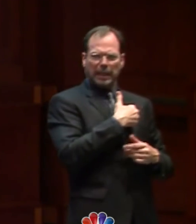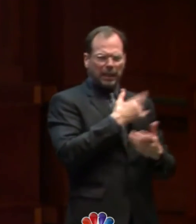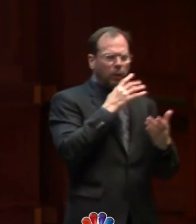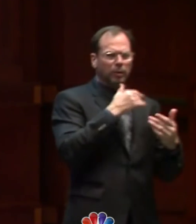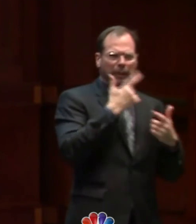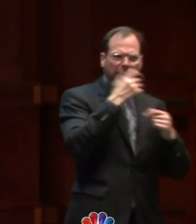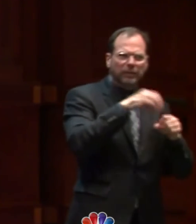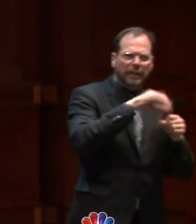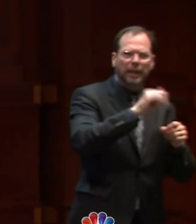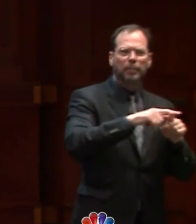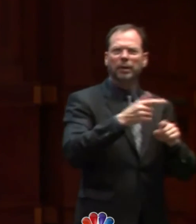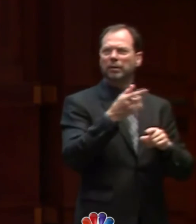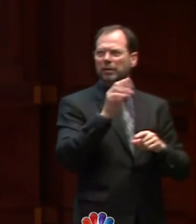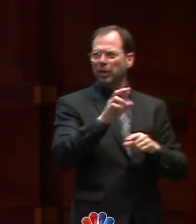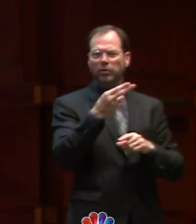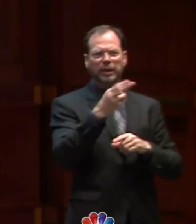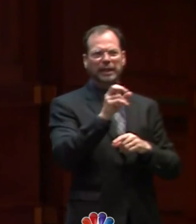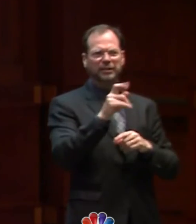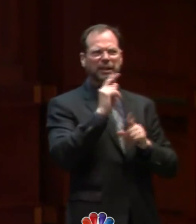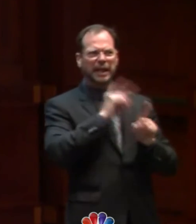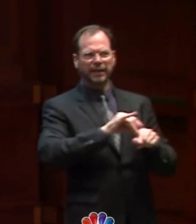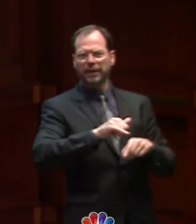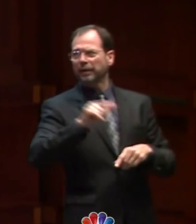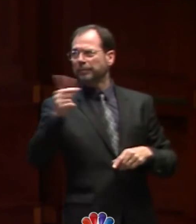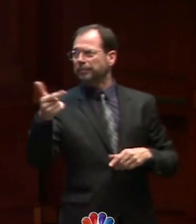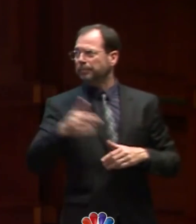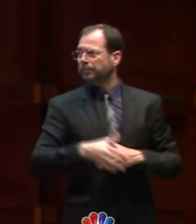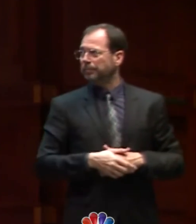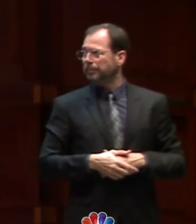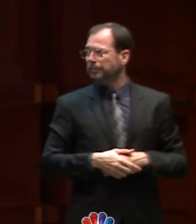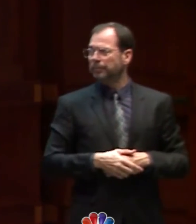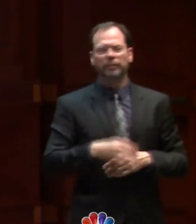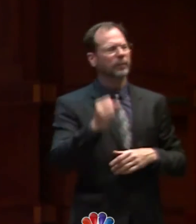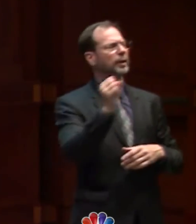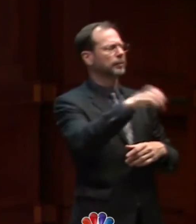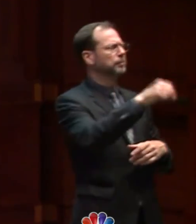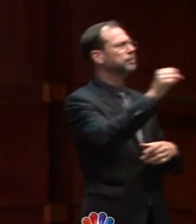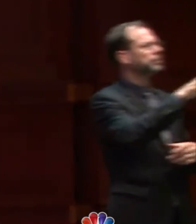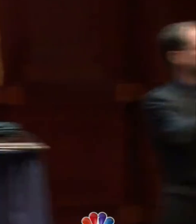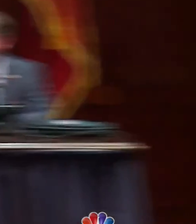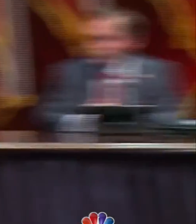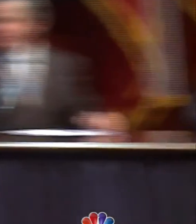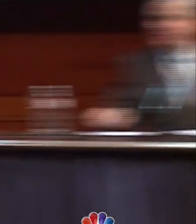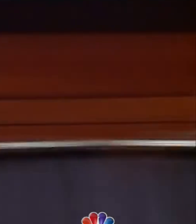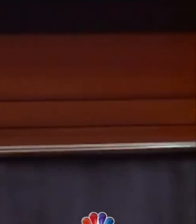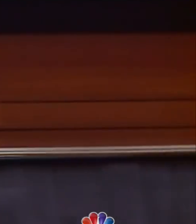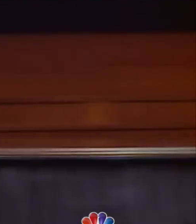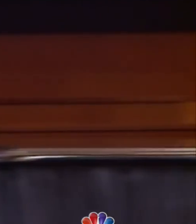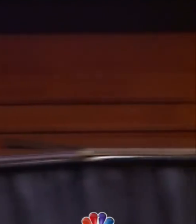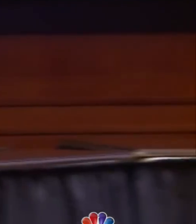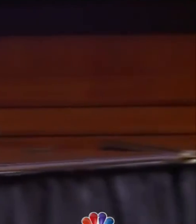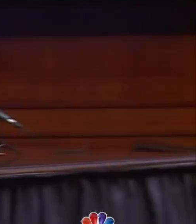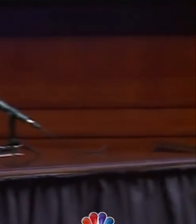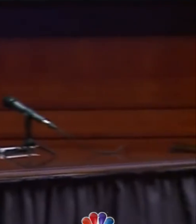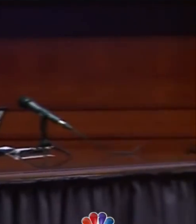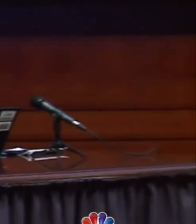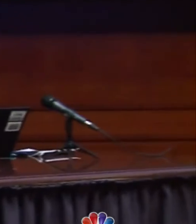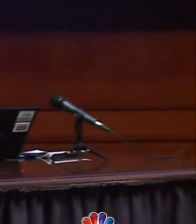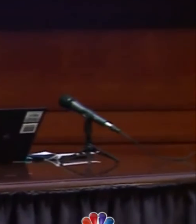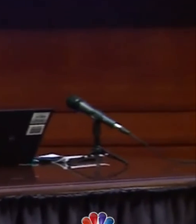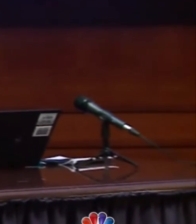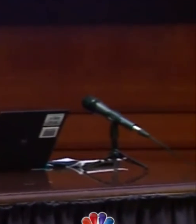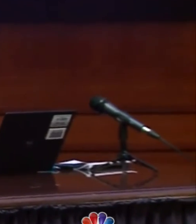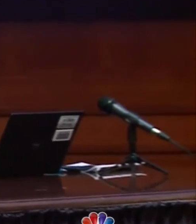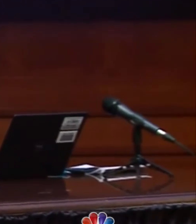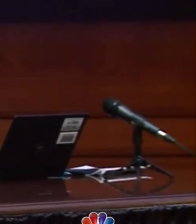to let Dr. Hellerstedt answer first. Absolutely. So the question was about measuring